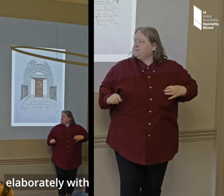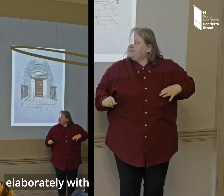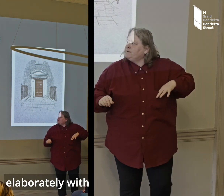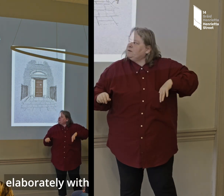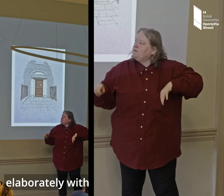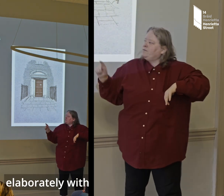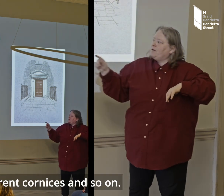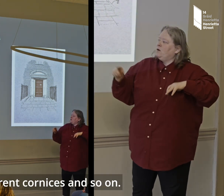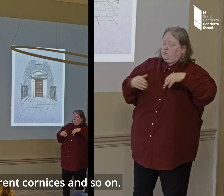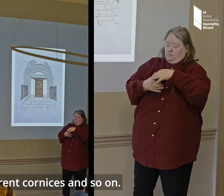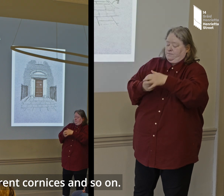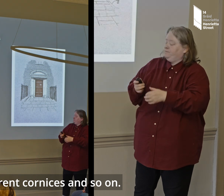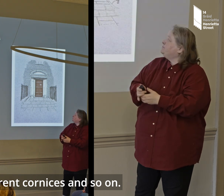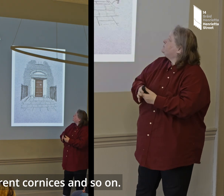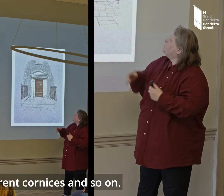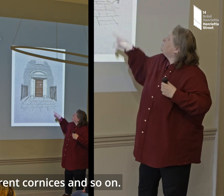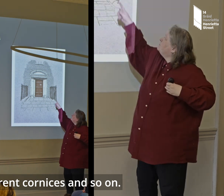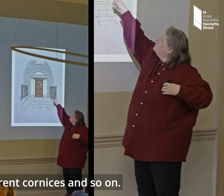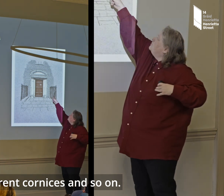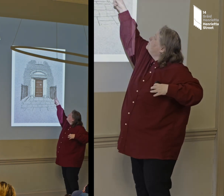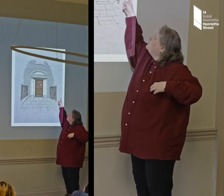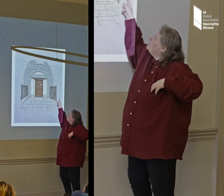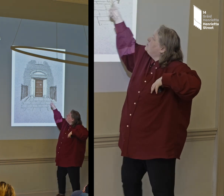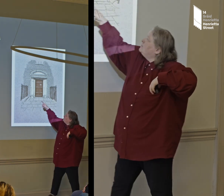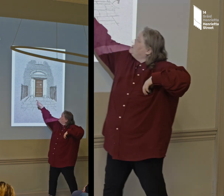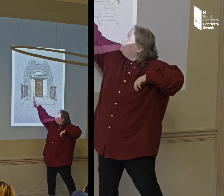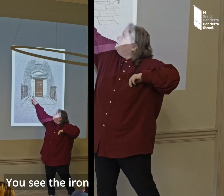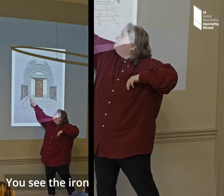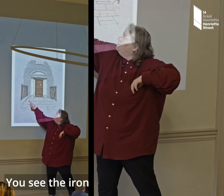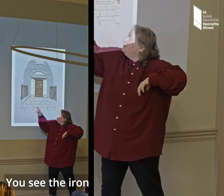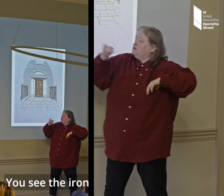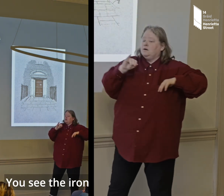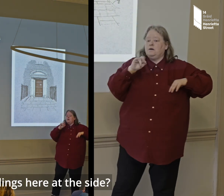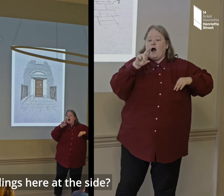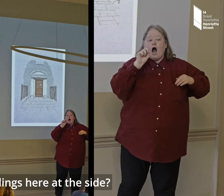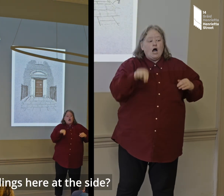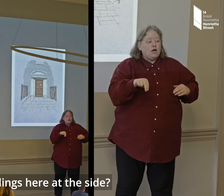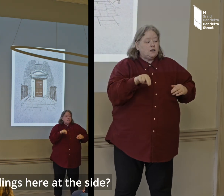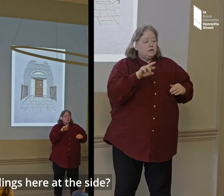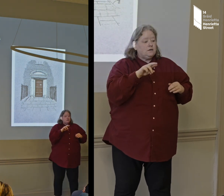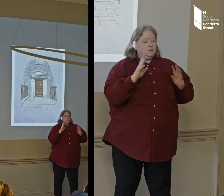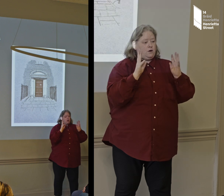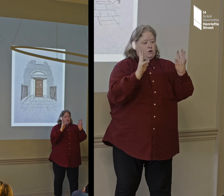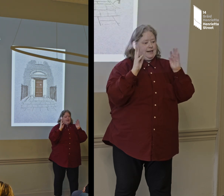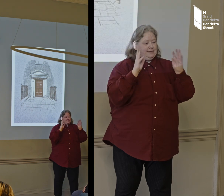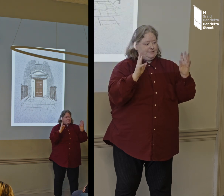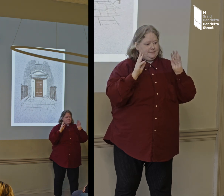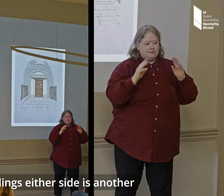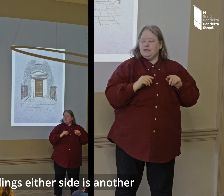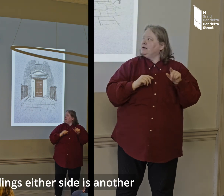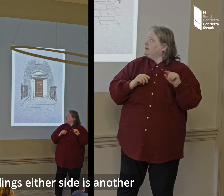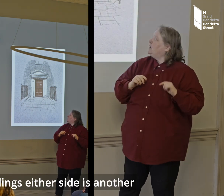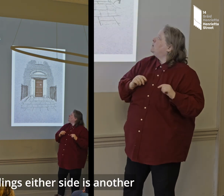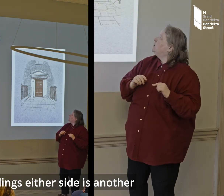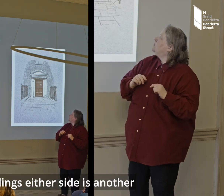elaborately with different cornices and so on. See the iron railings here at the side?